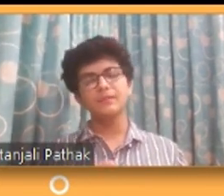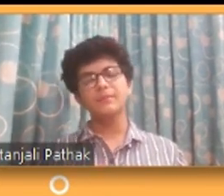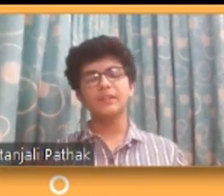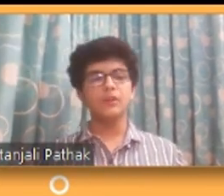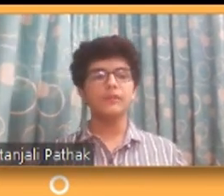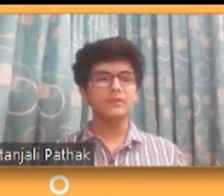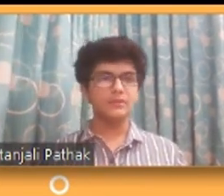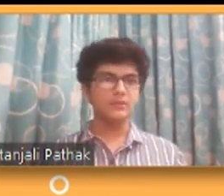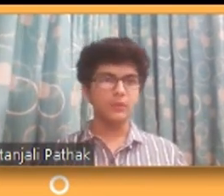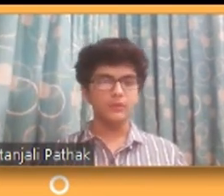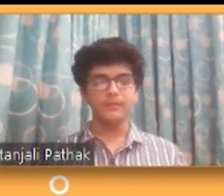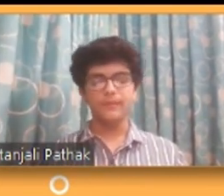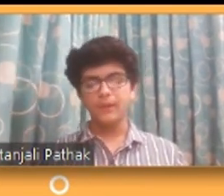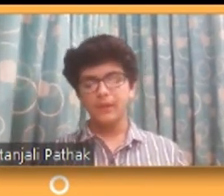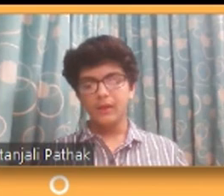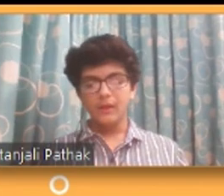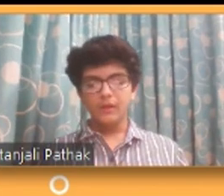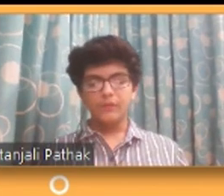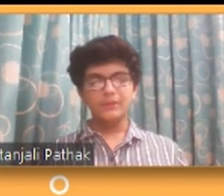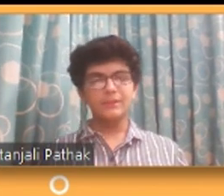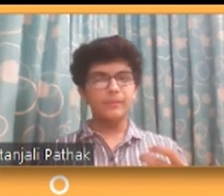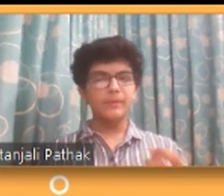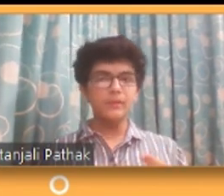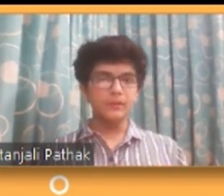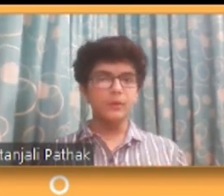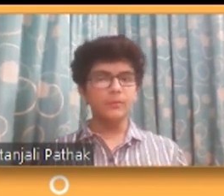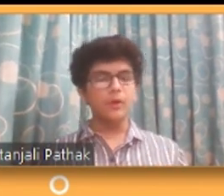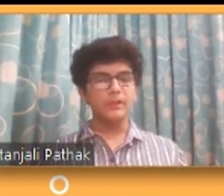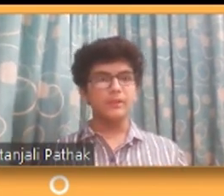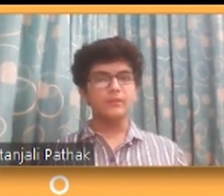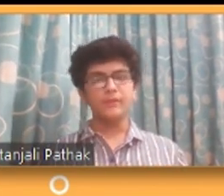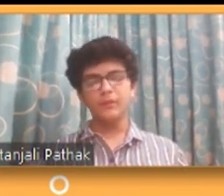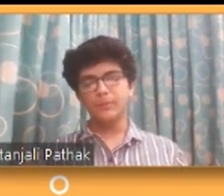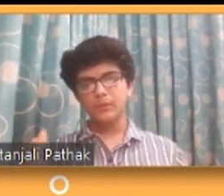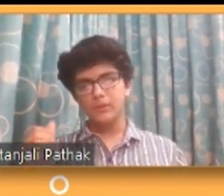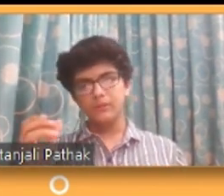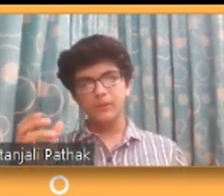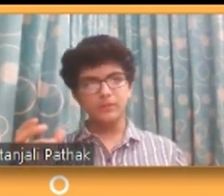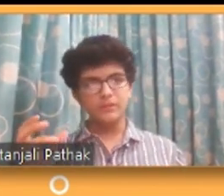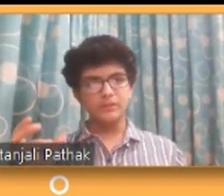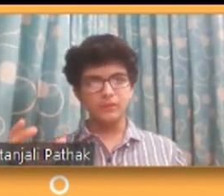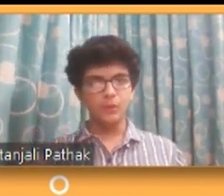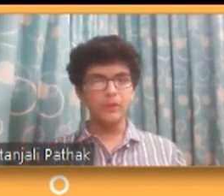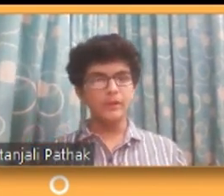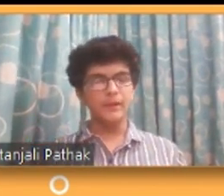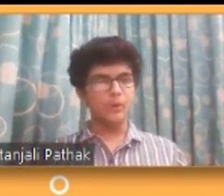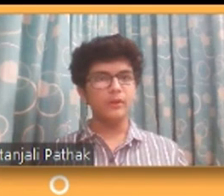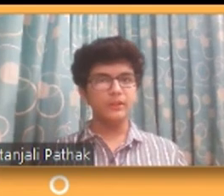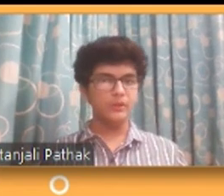meaning of its own. For example, good morning. When you put the words good and morning together,